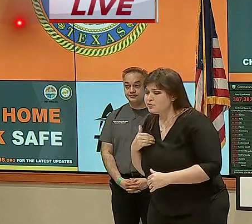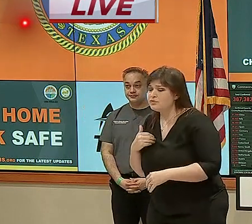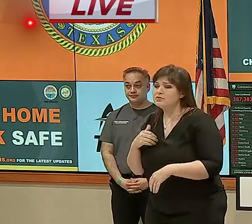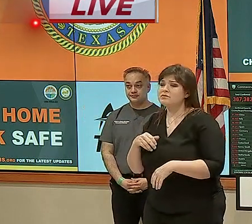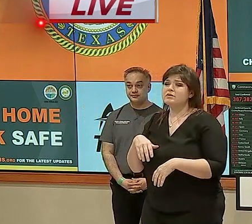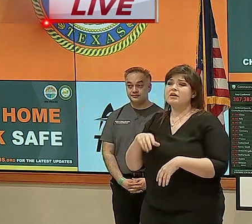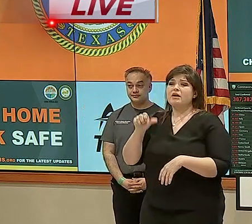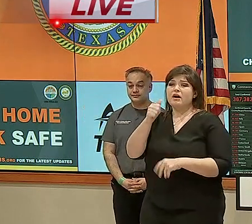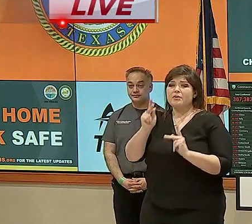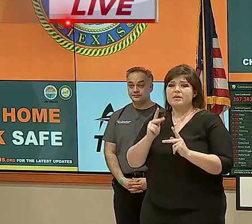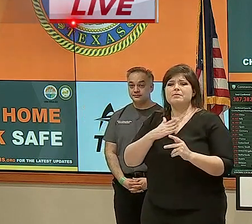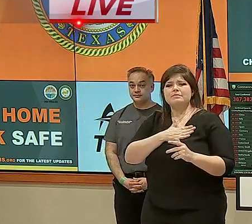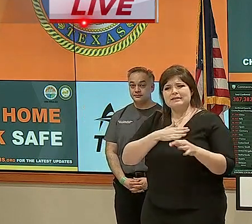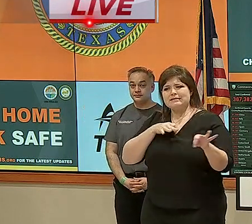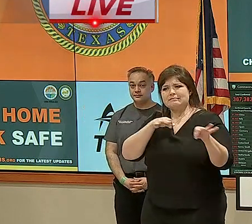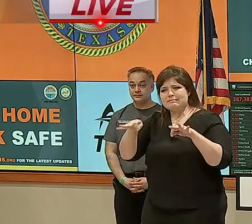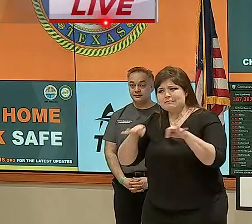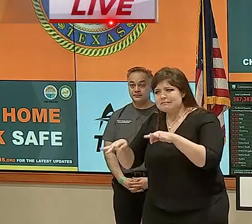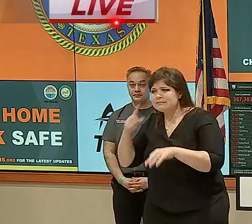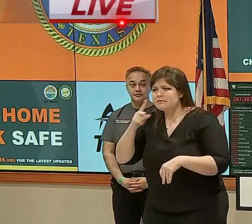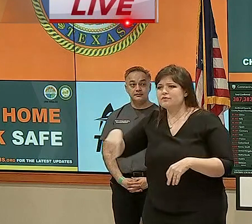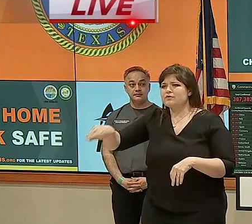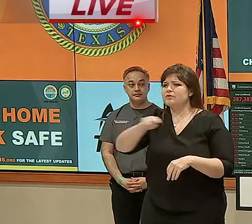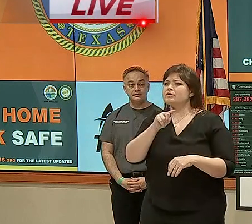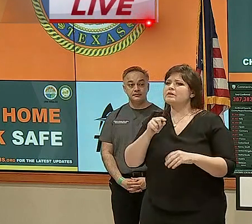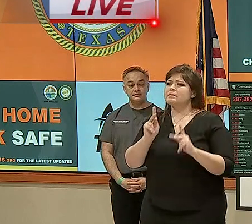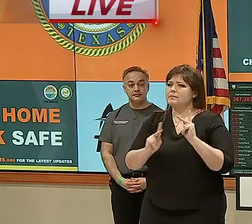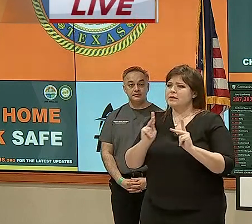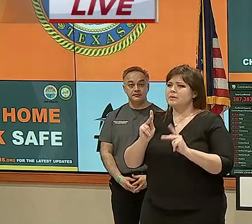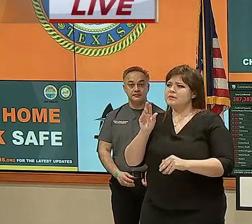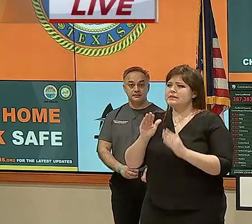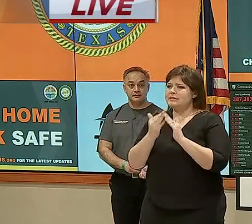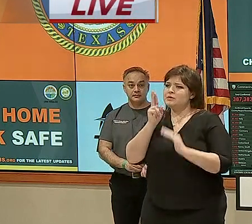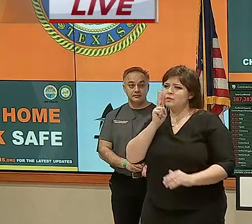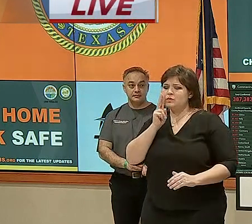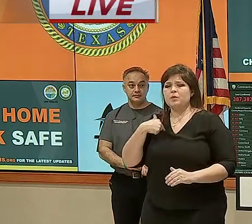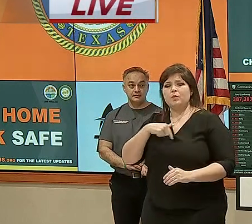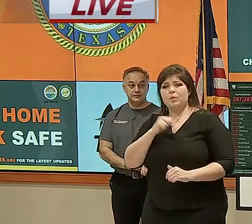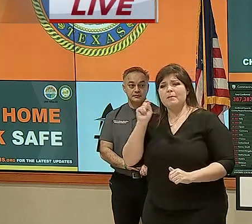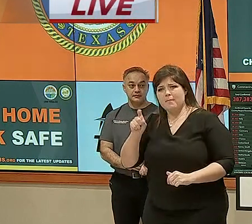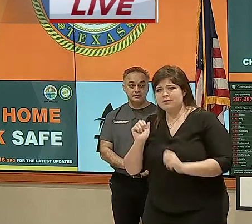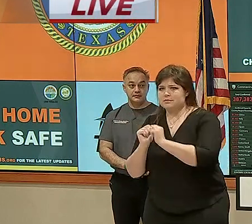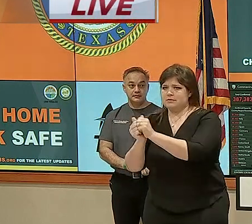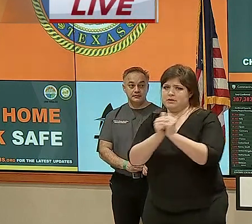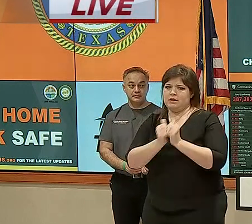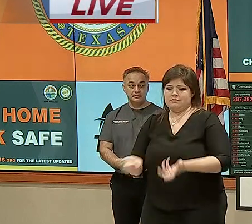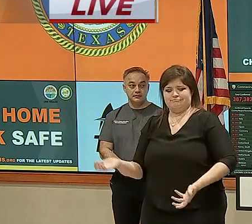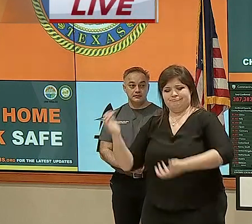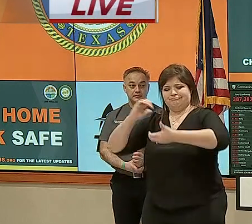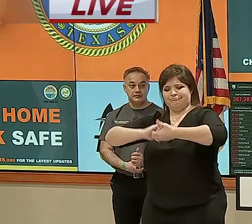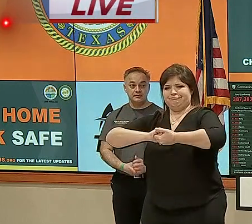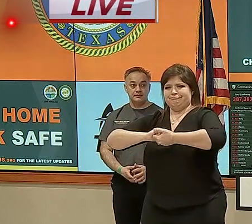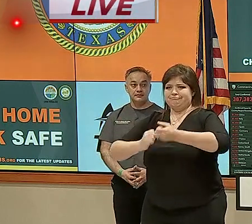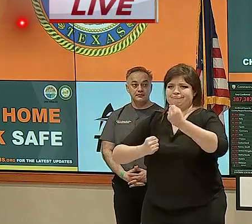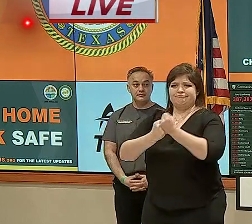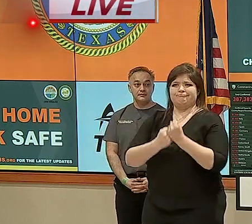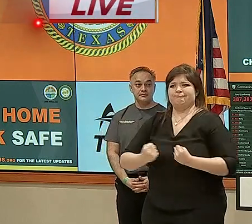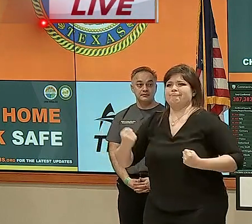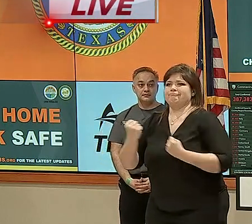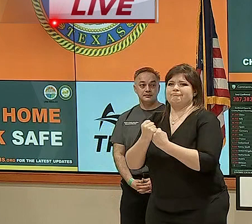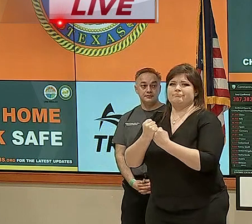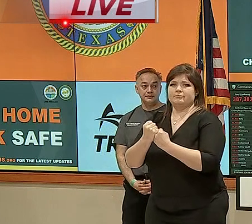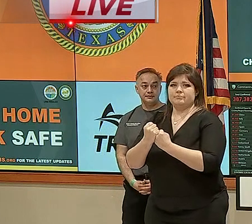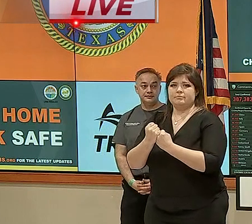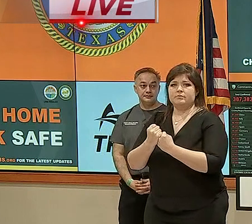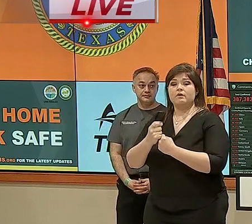of the people within the city of Houston. We are in this together, and we must work together to protect public health